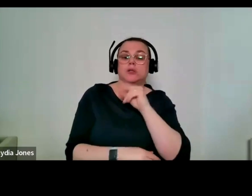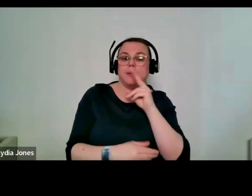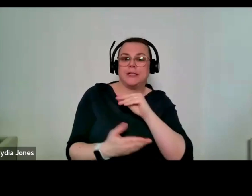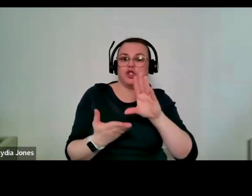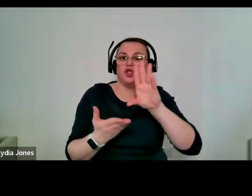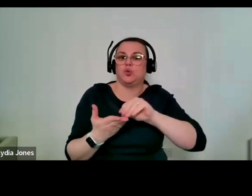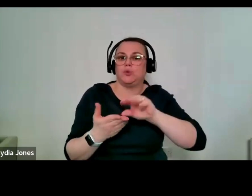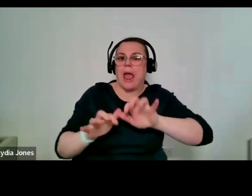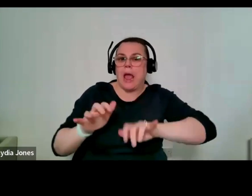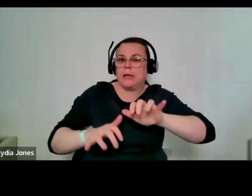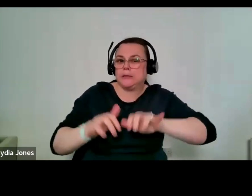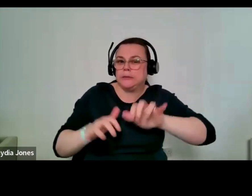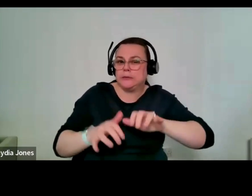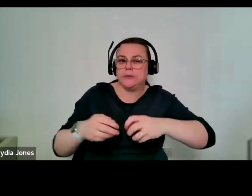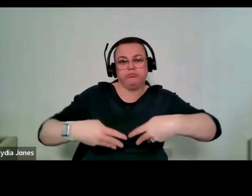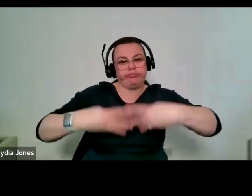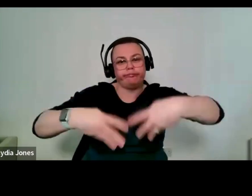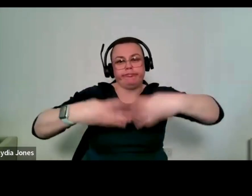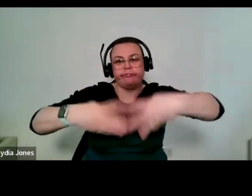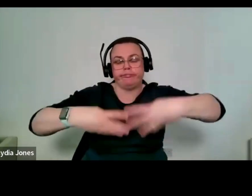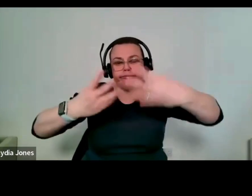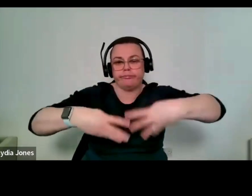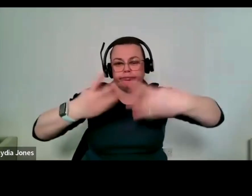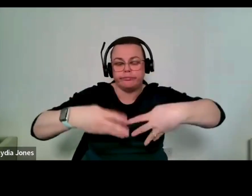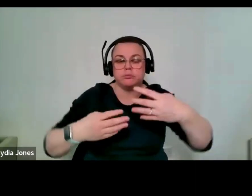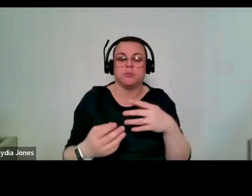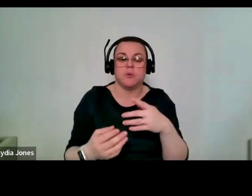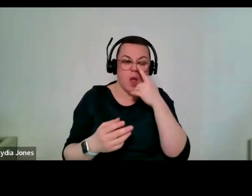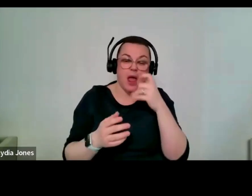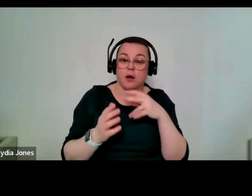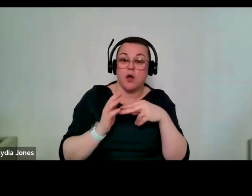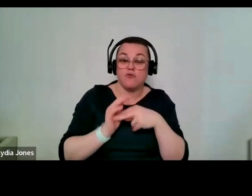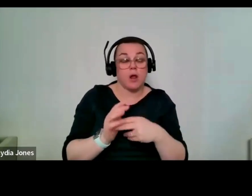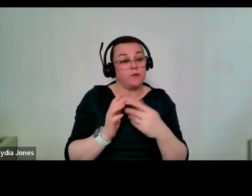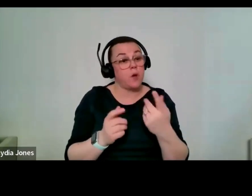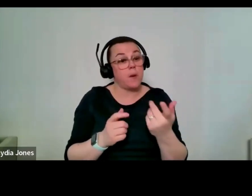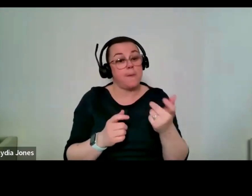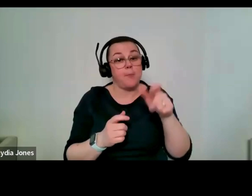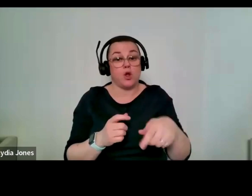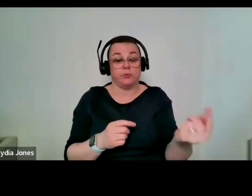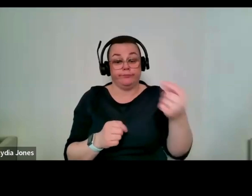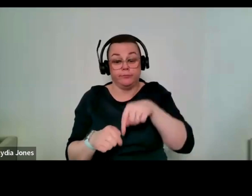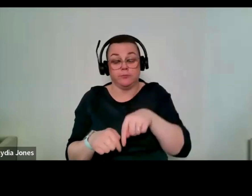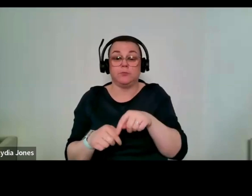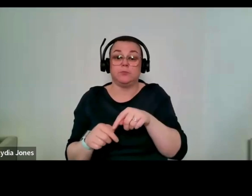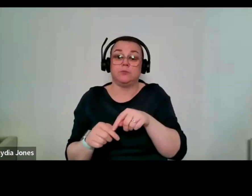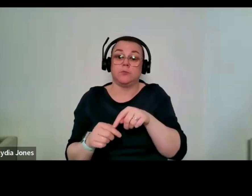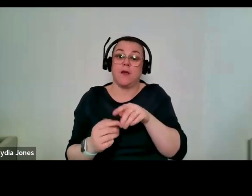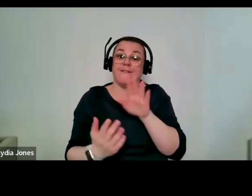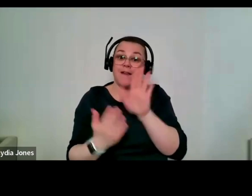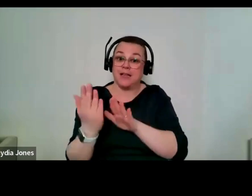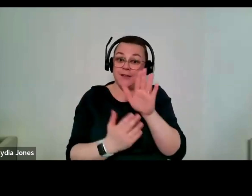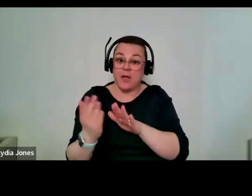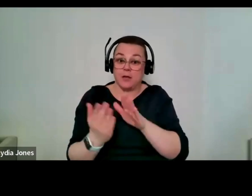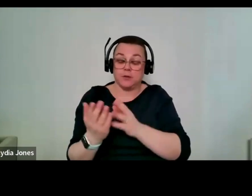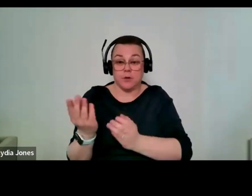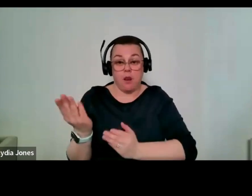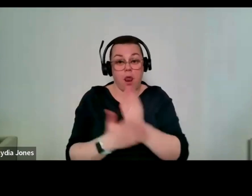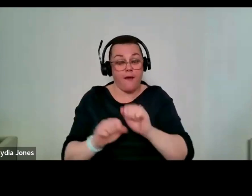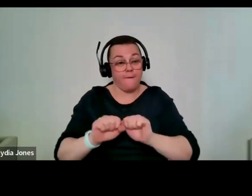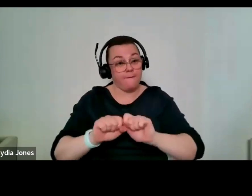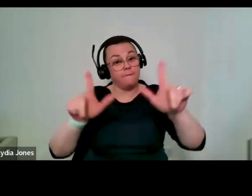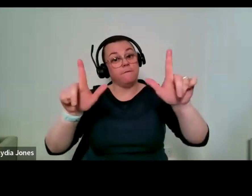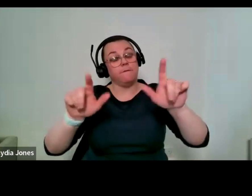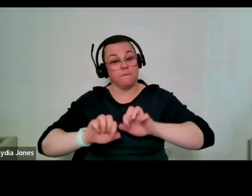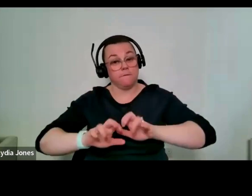speech-to-text services. So you can either arrange for someone to come in person and provide live captioning, or they